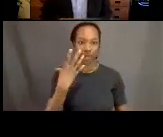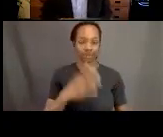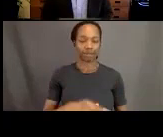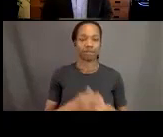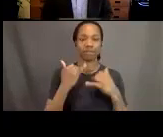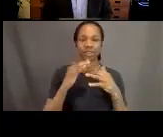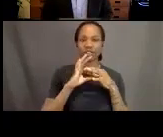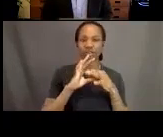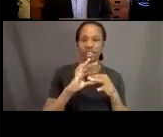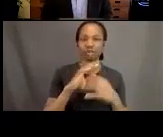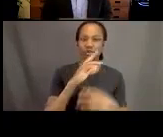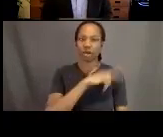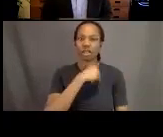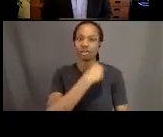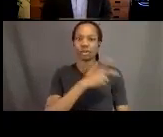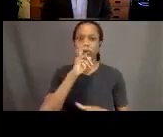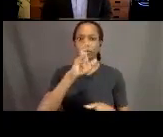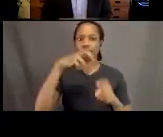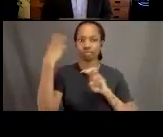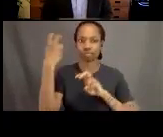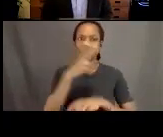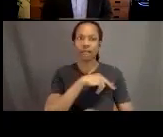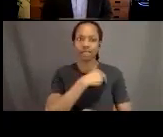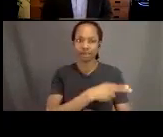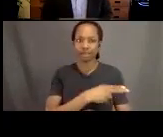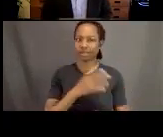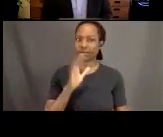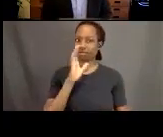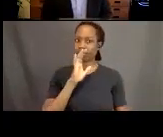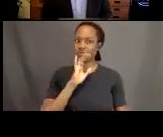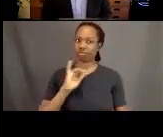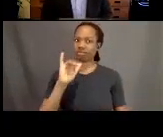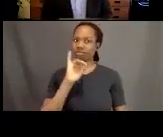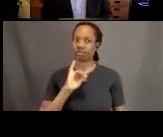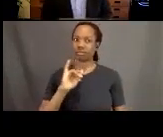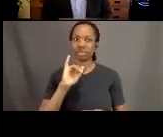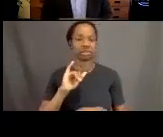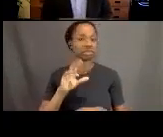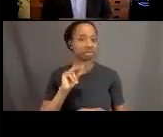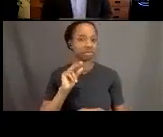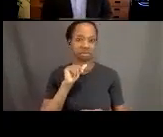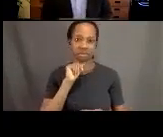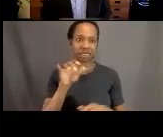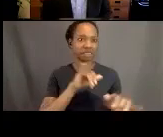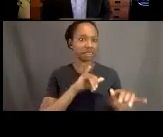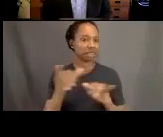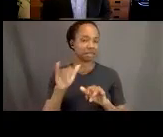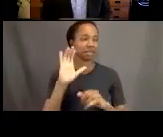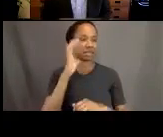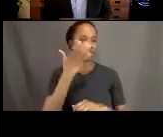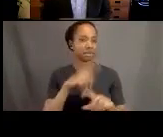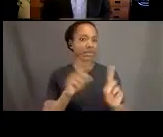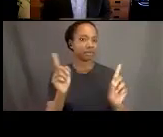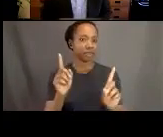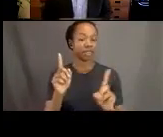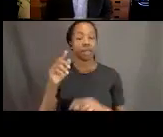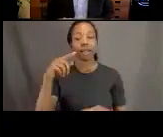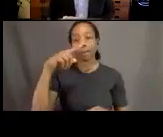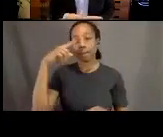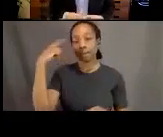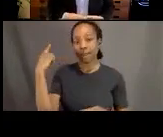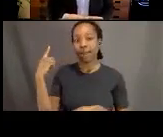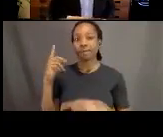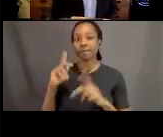things start to look a little differently, where Black individuals have the highest age-adjusted rate